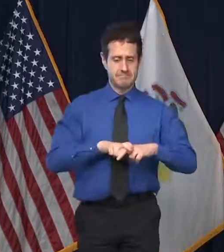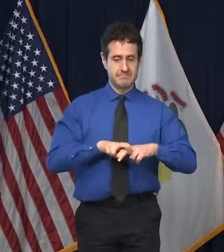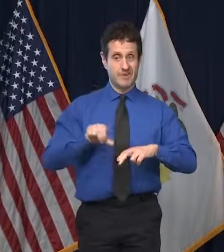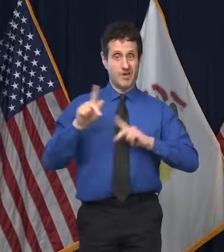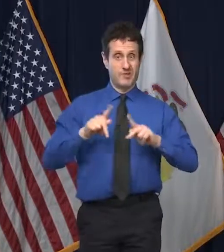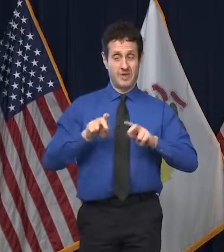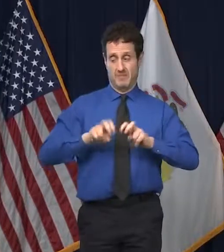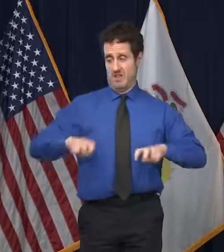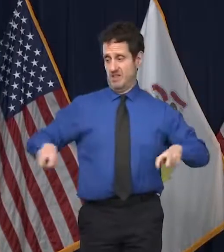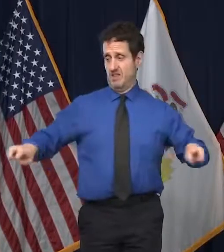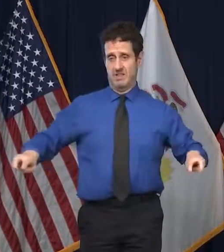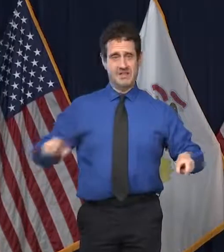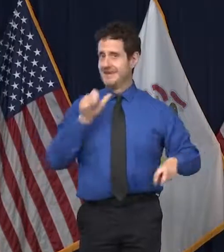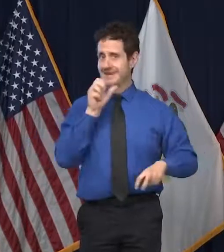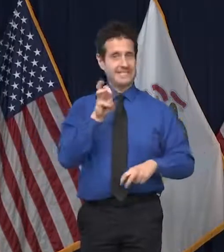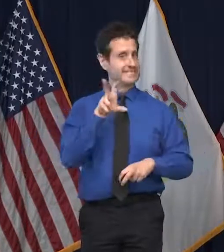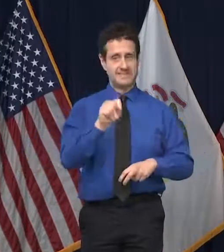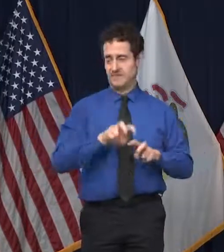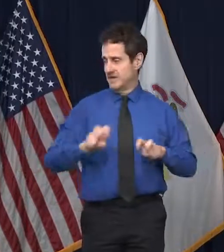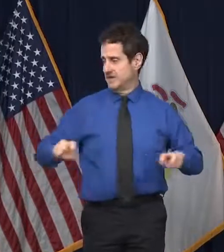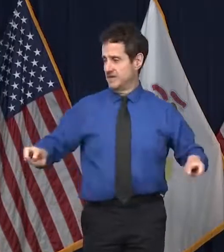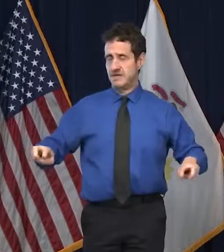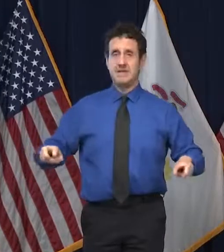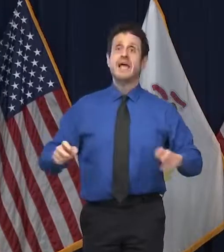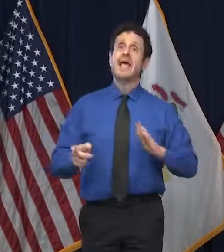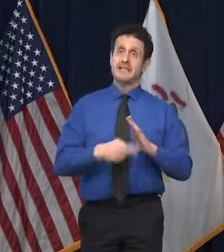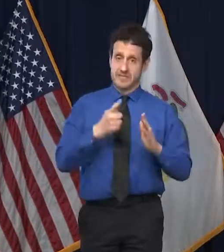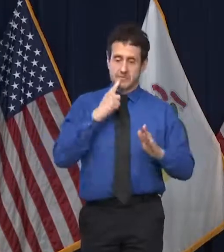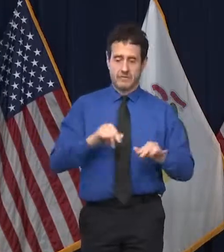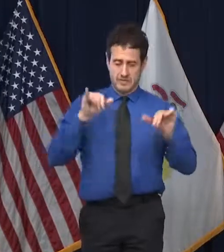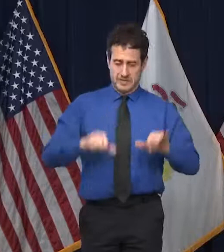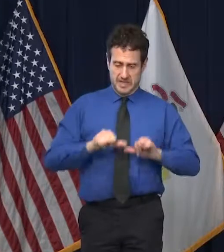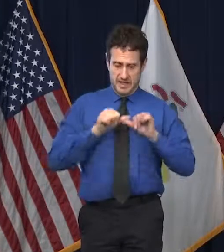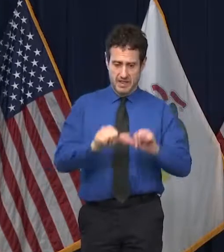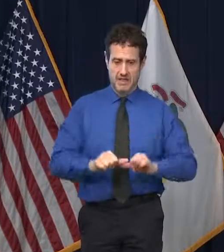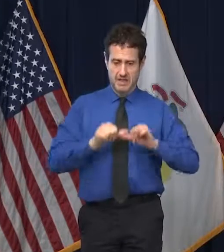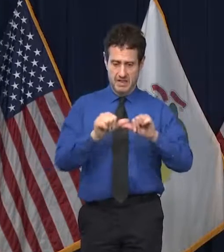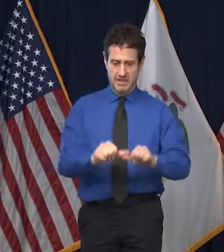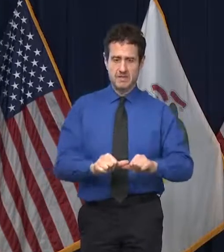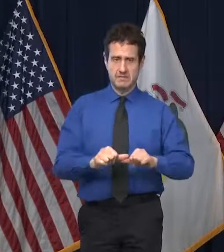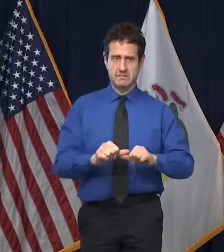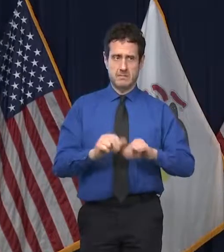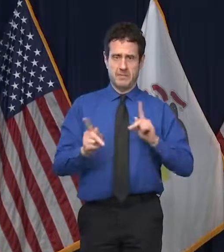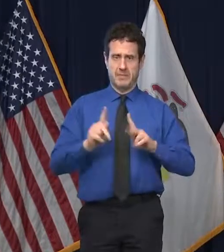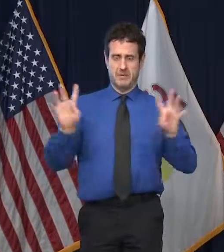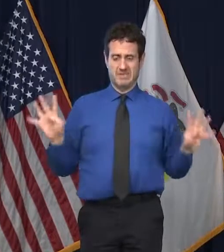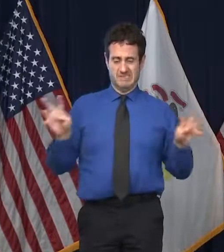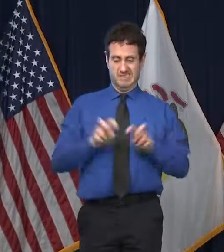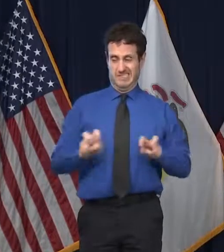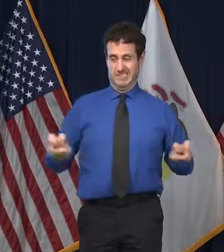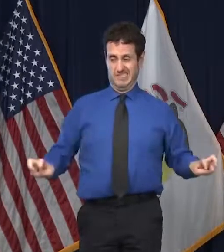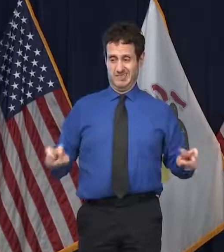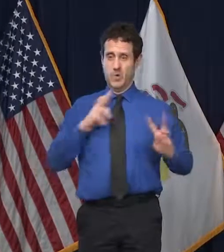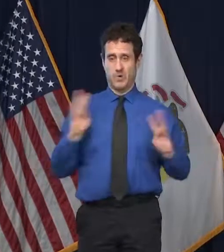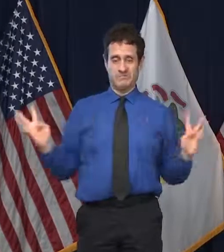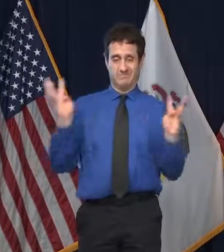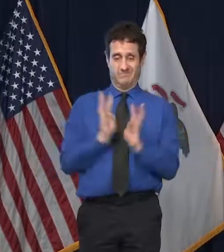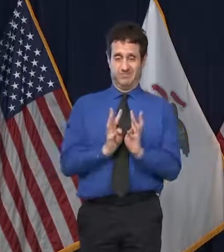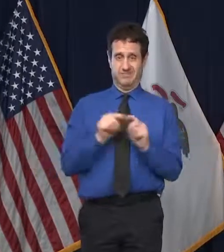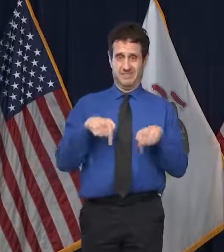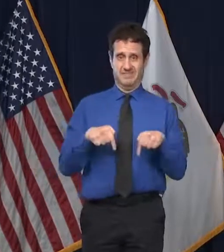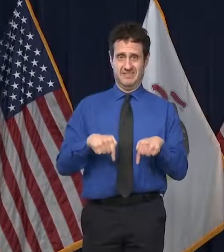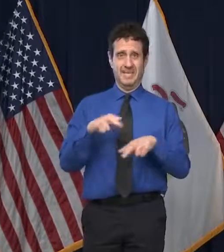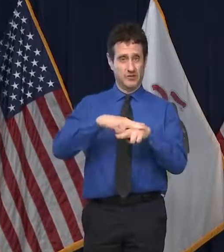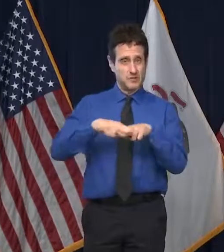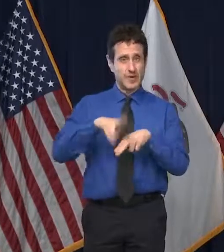feet of distance, and sometimes that will be for extended periods of time during the journey. If you are driving your own personal